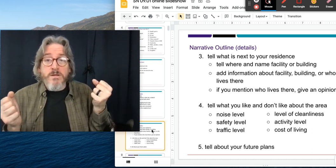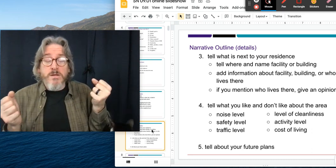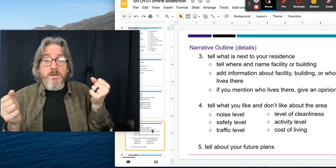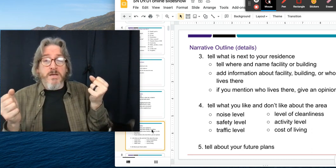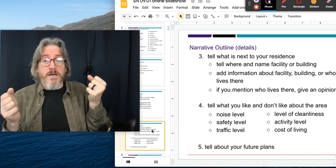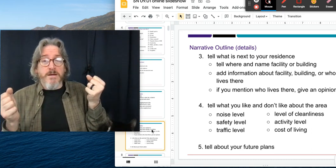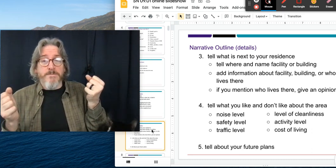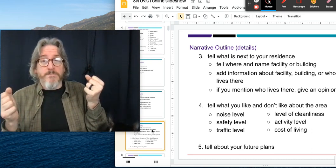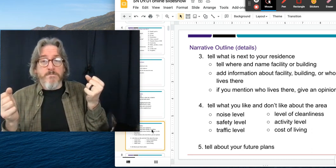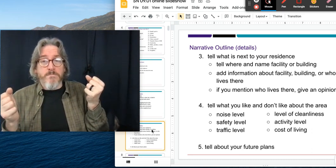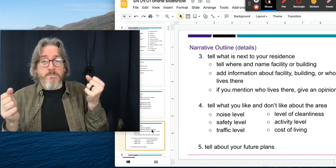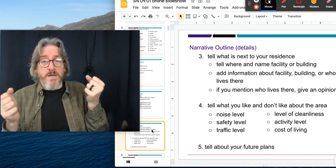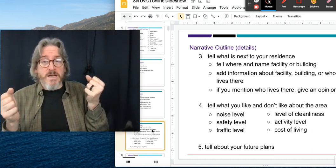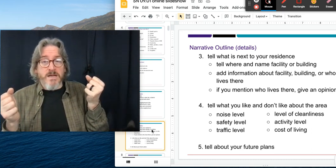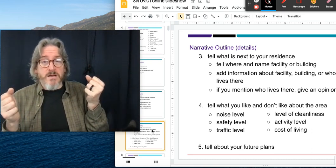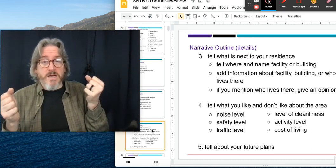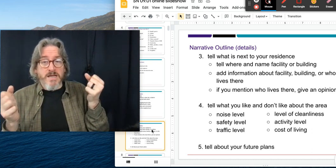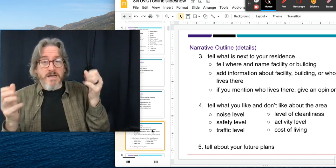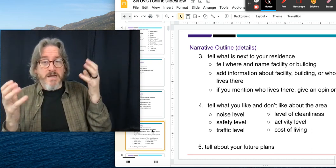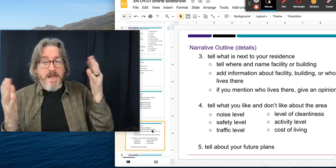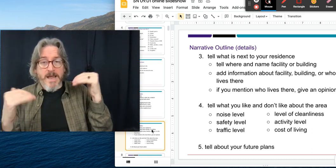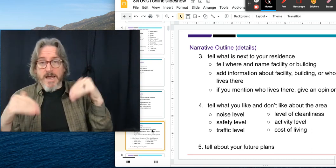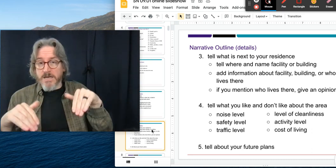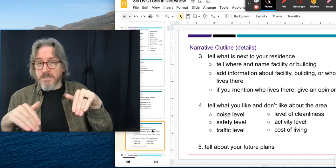community? And